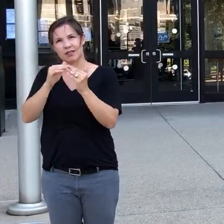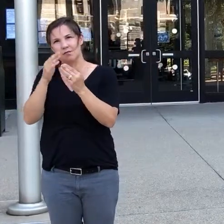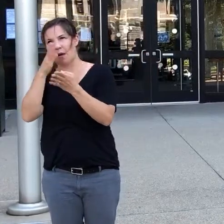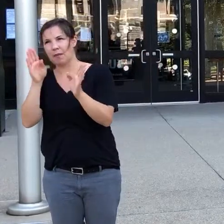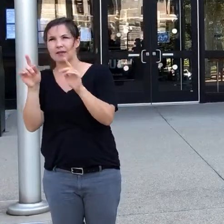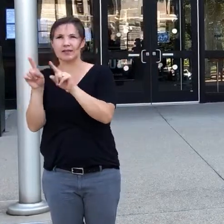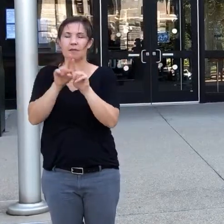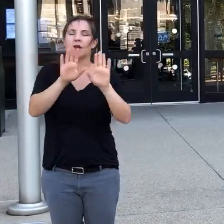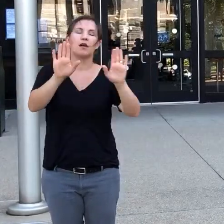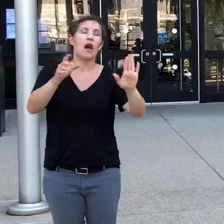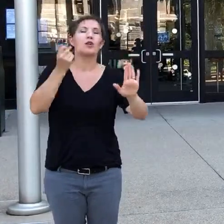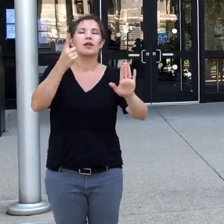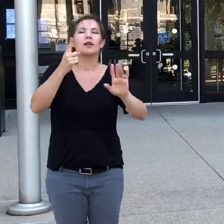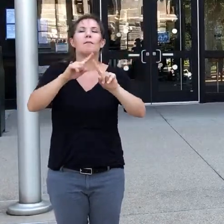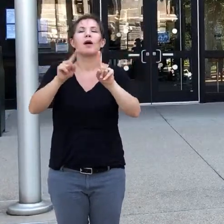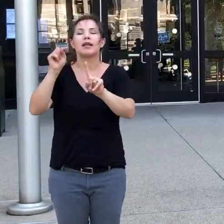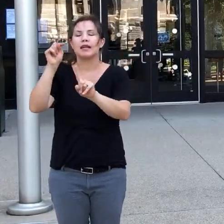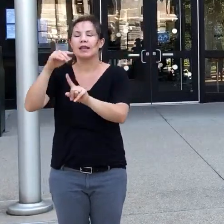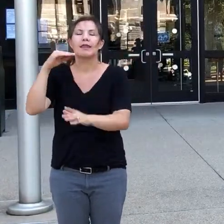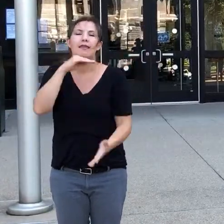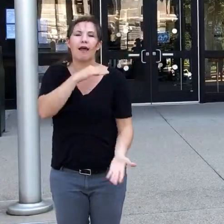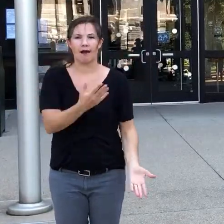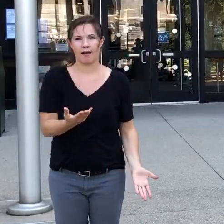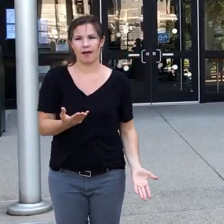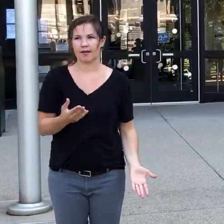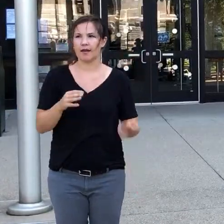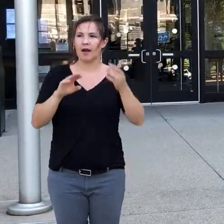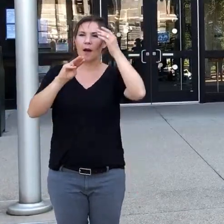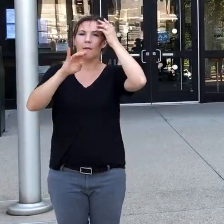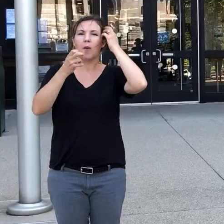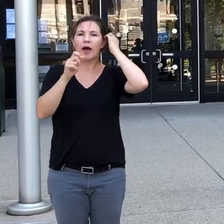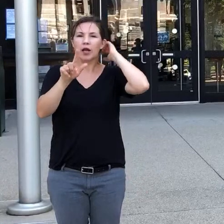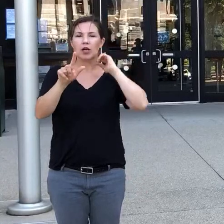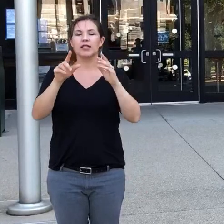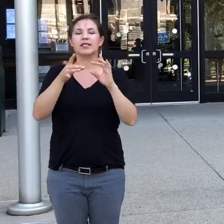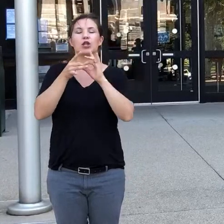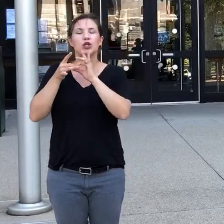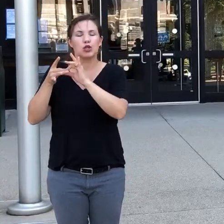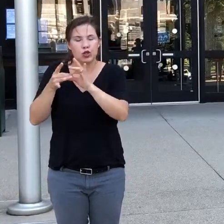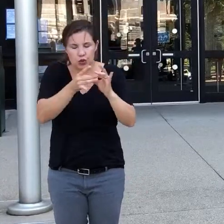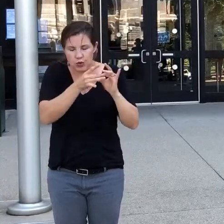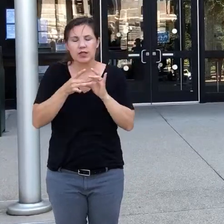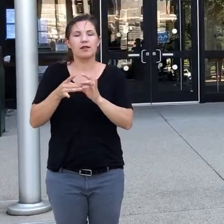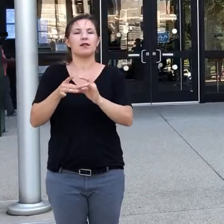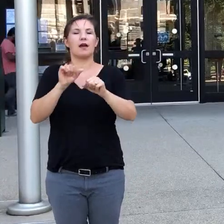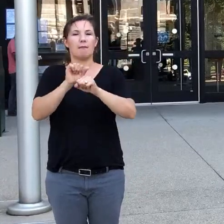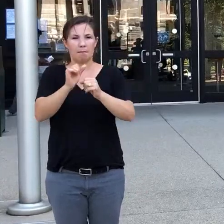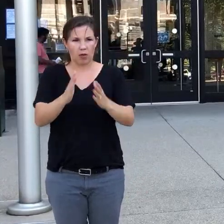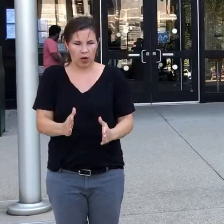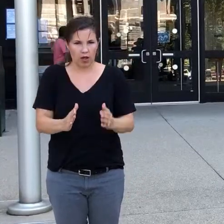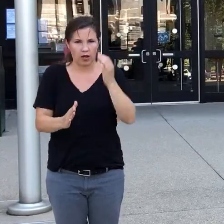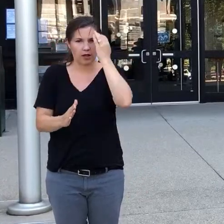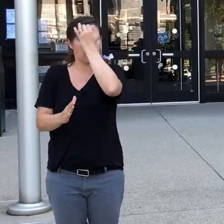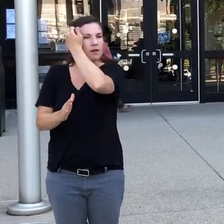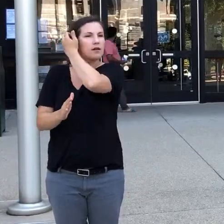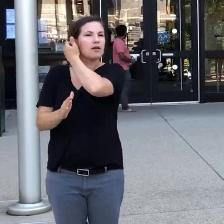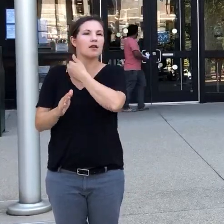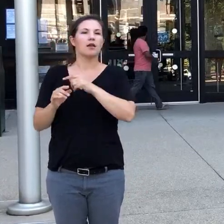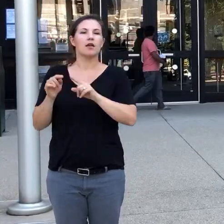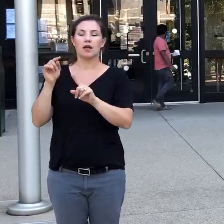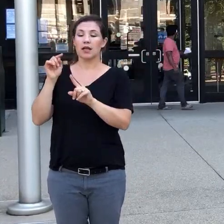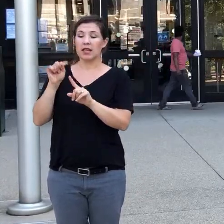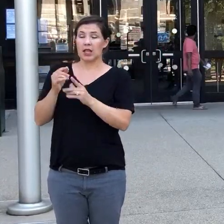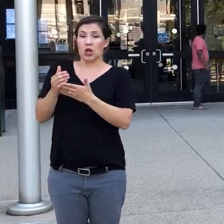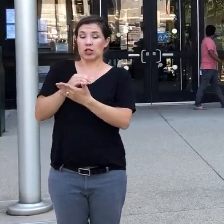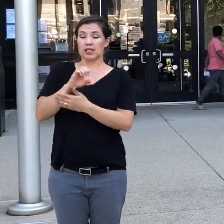it. But he lied. Michael Zucala is a union employee. Michael Zucala has a